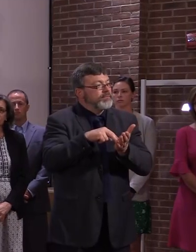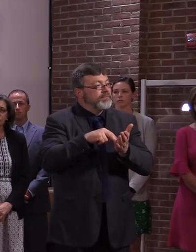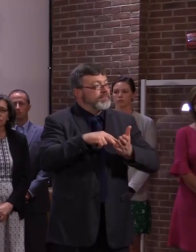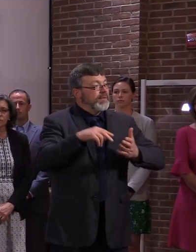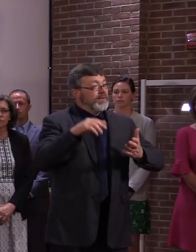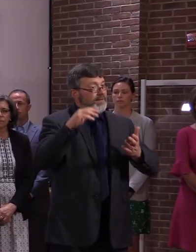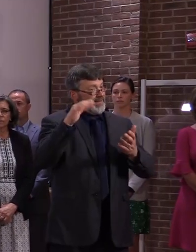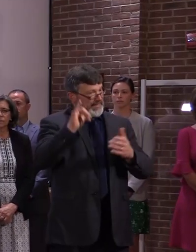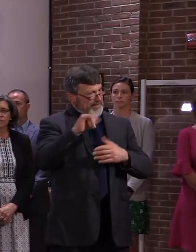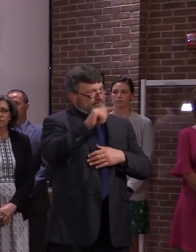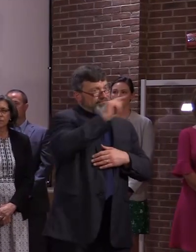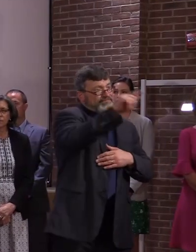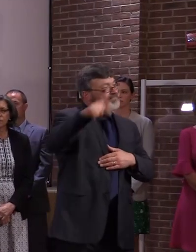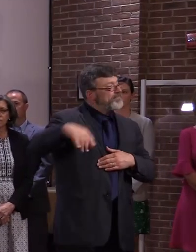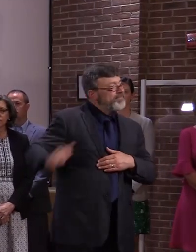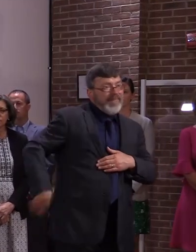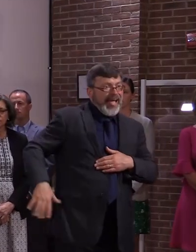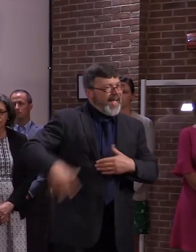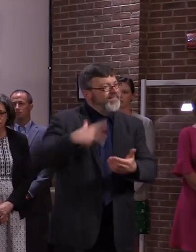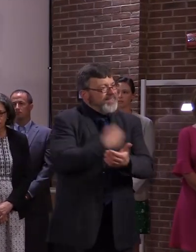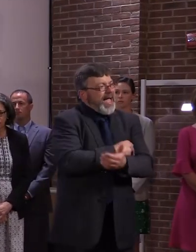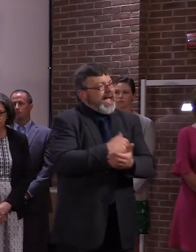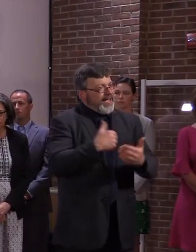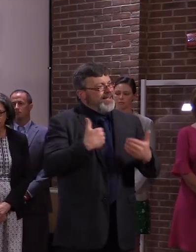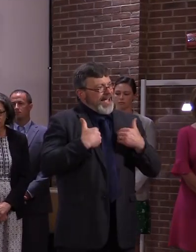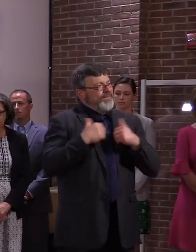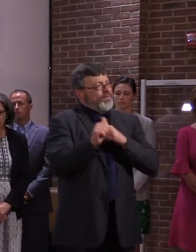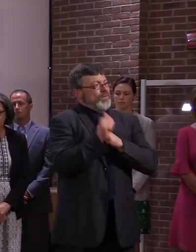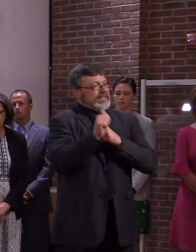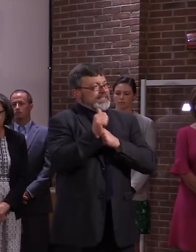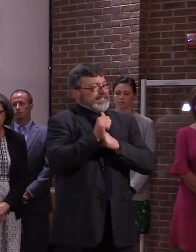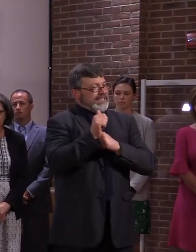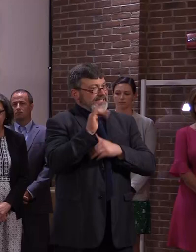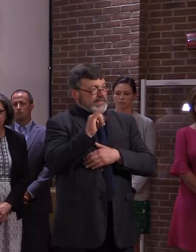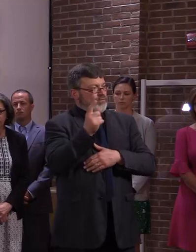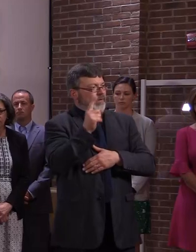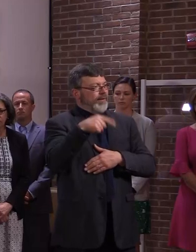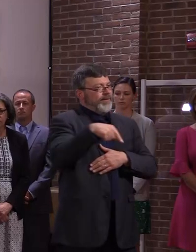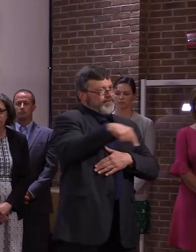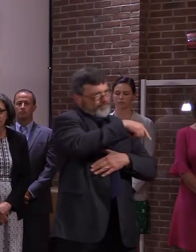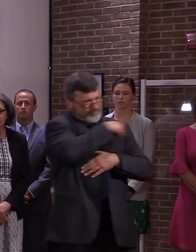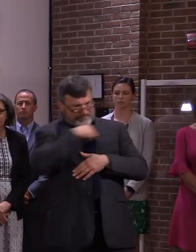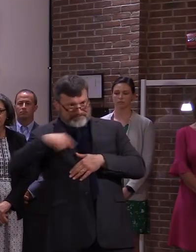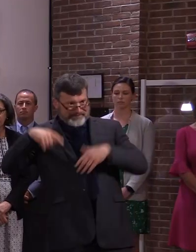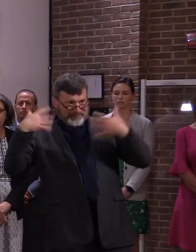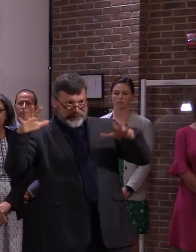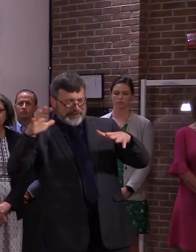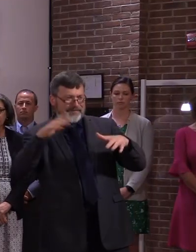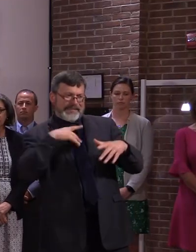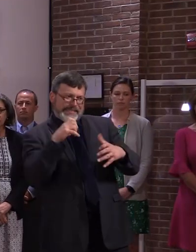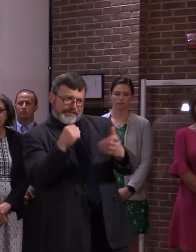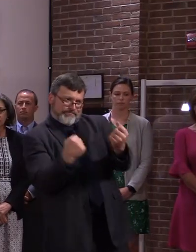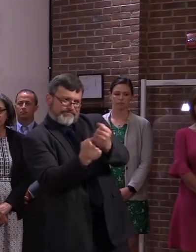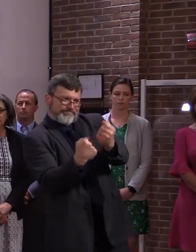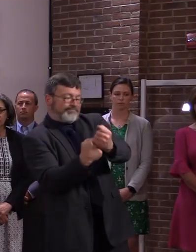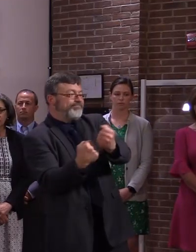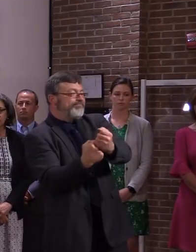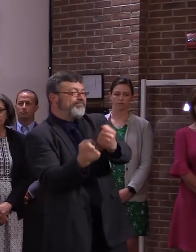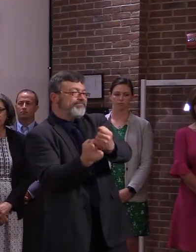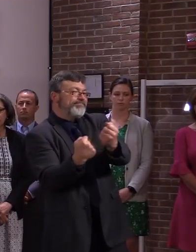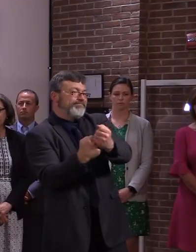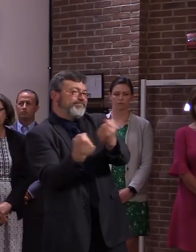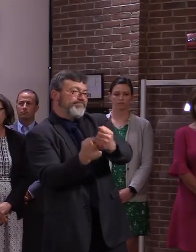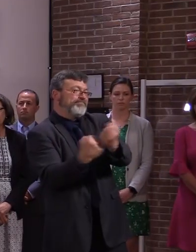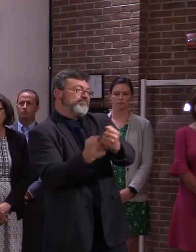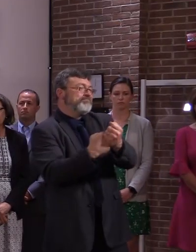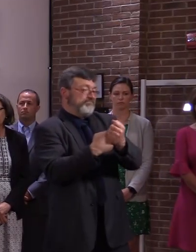vaccinated. This is a responsibility we will all continue to share to protect them from this virus, from symptoms that